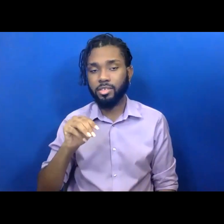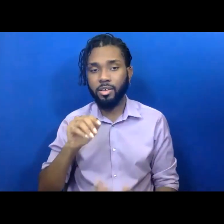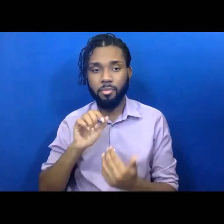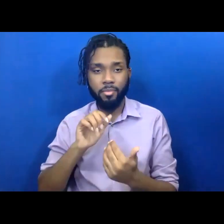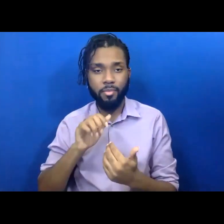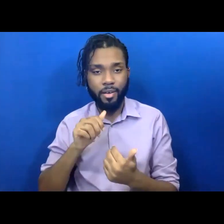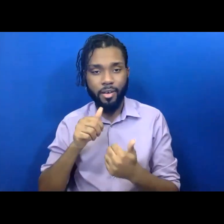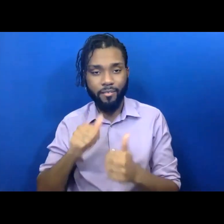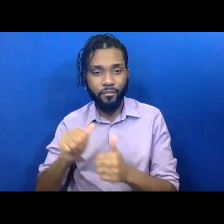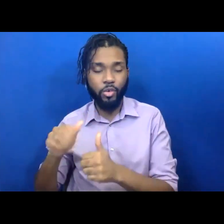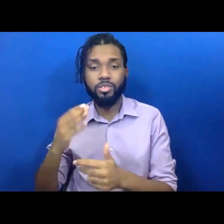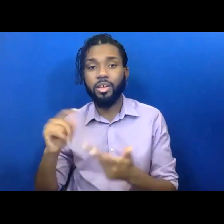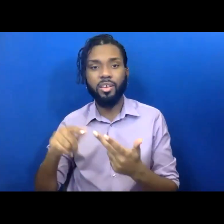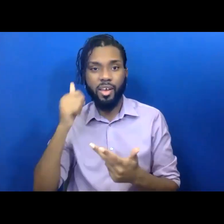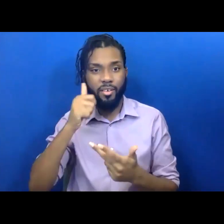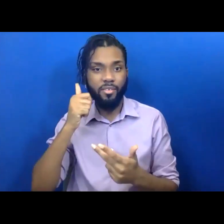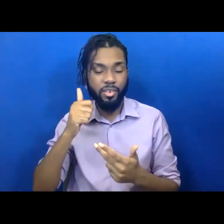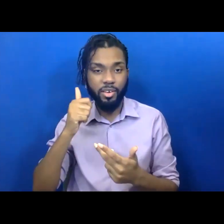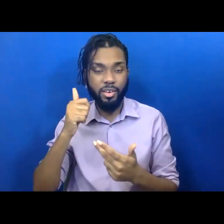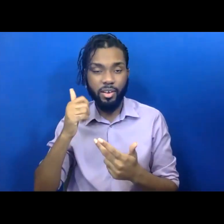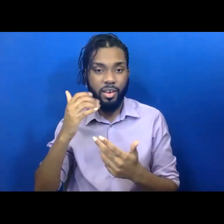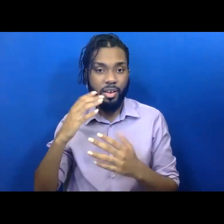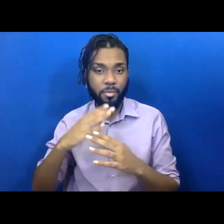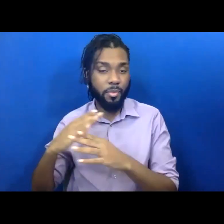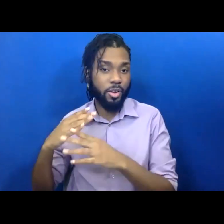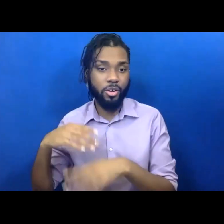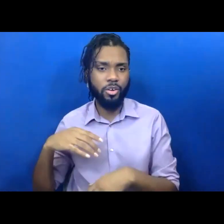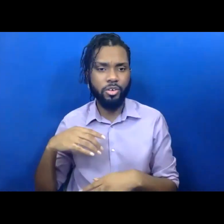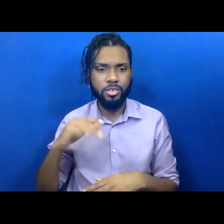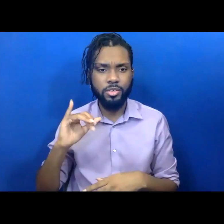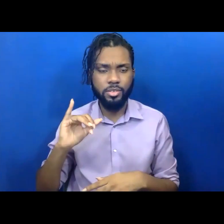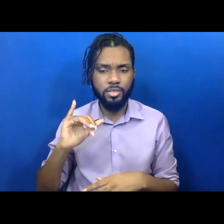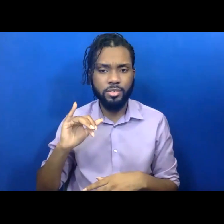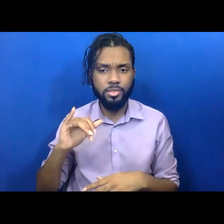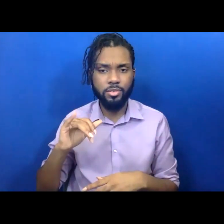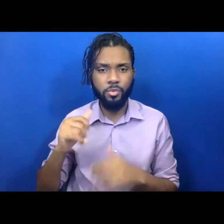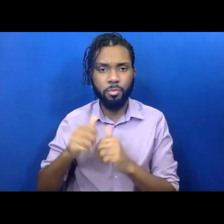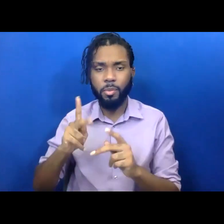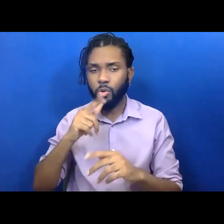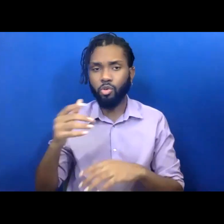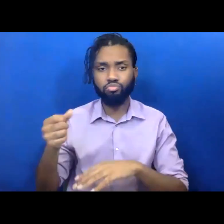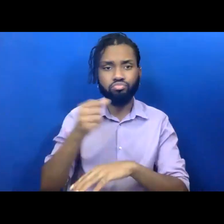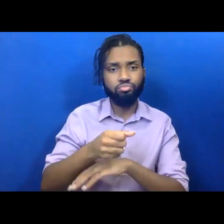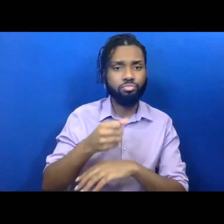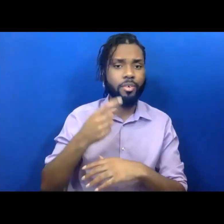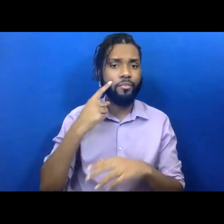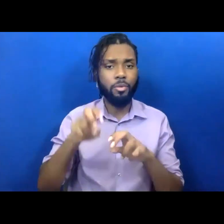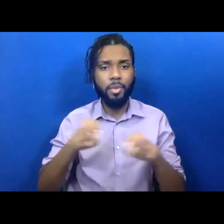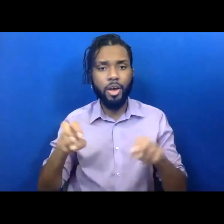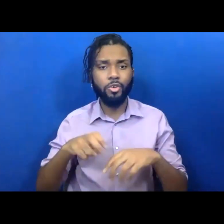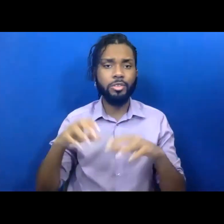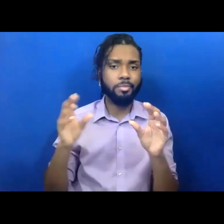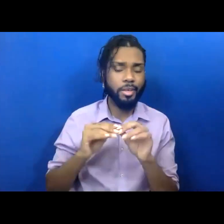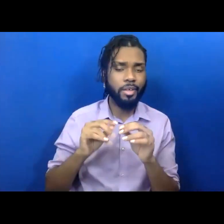this. Who's called on in meetings, who are moderators, who are chosen for panels, right? This type of really